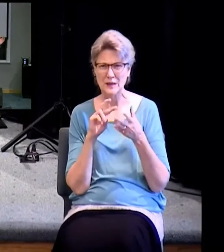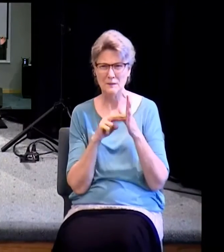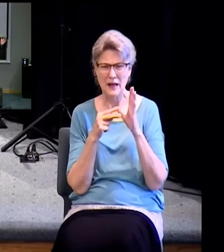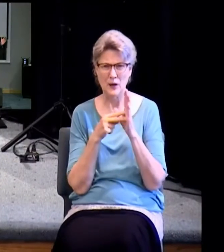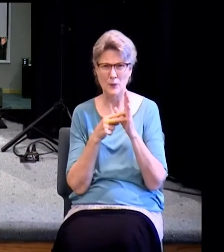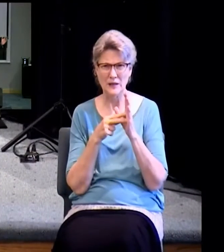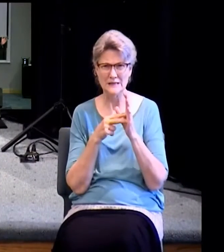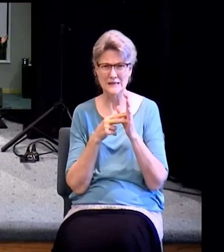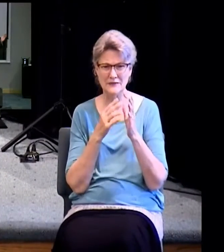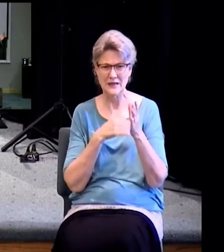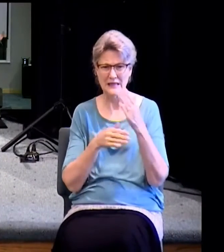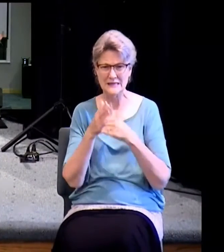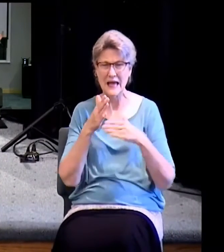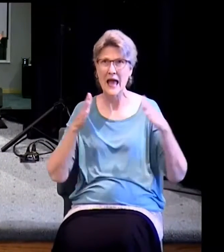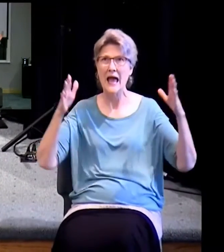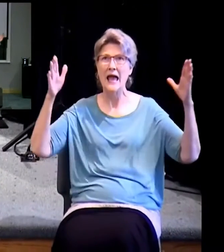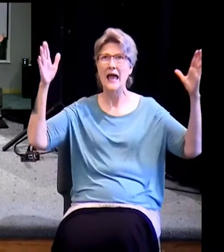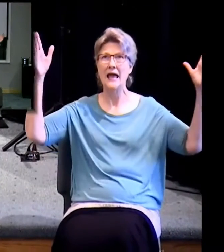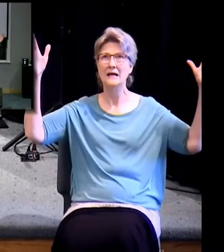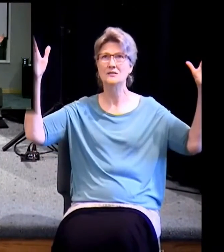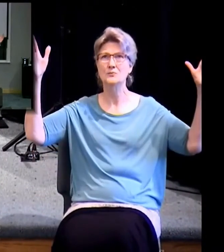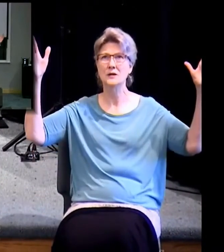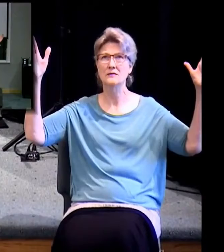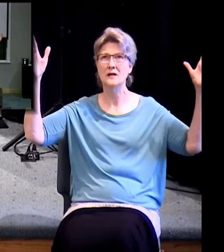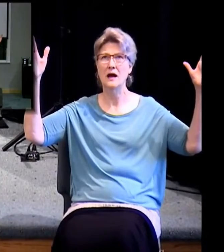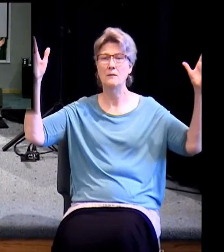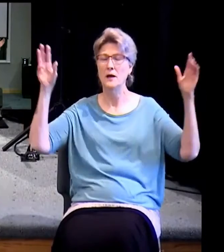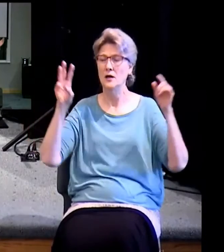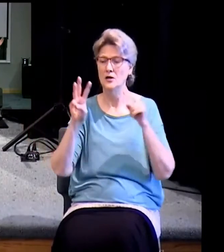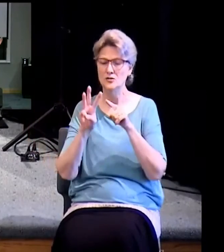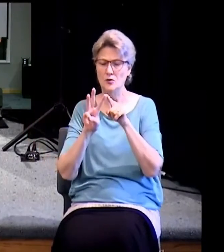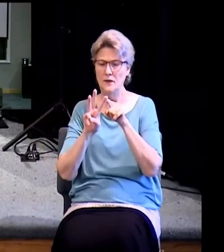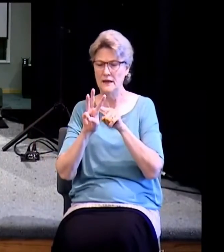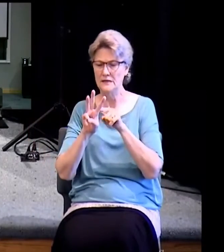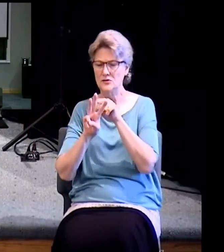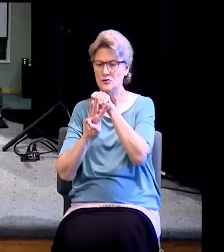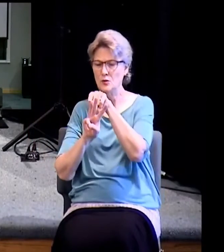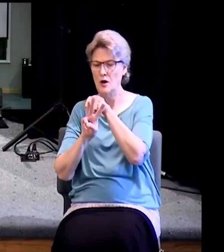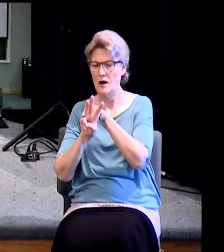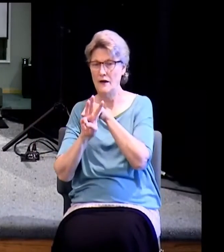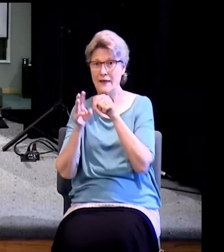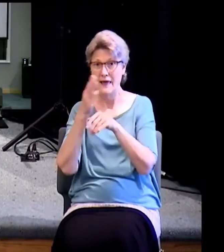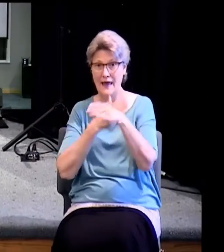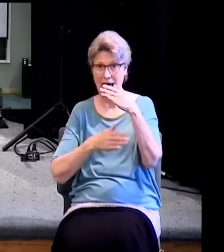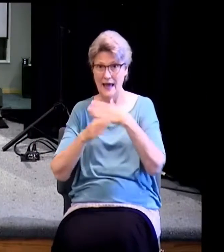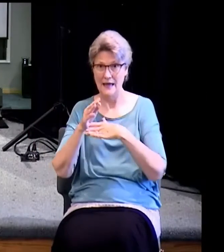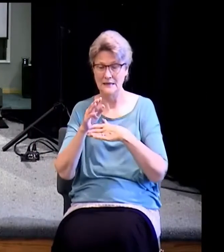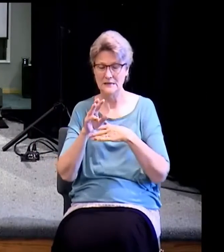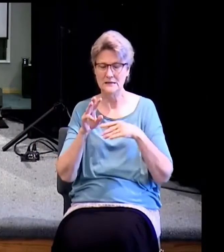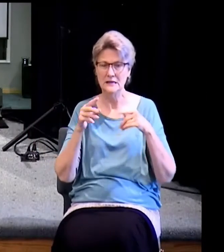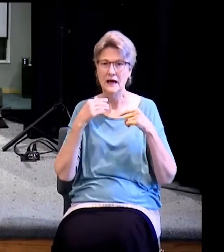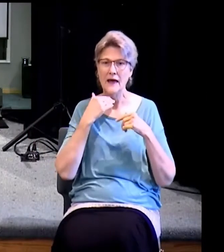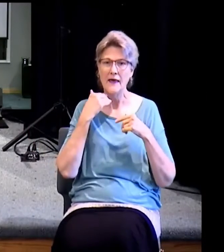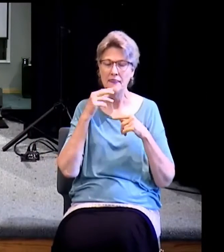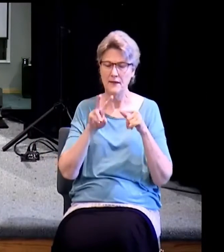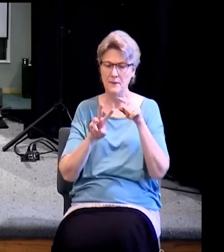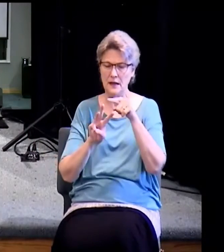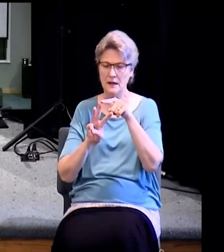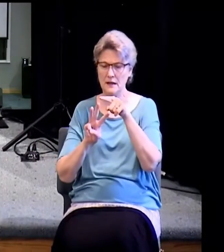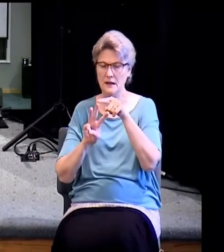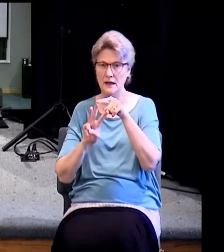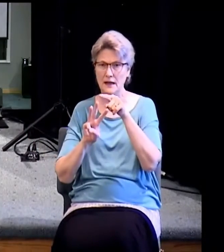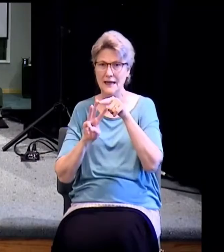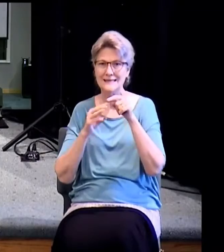hands. And the Bible says as his hands were lifted, they were winning the battle. And when he got tired, Aaron and Hur would